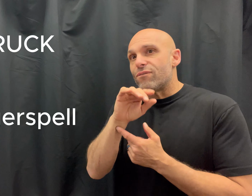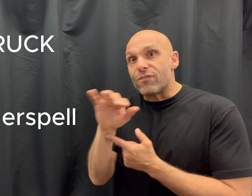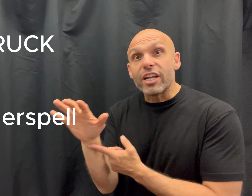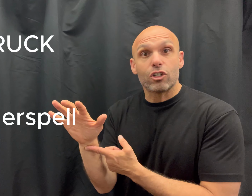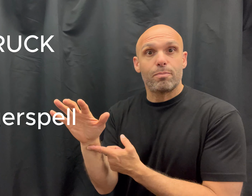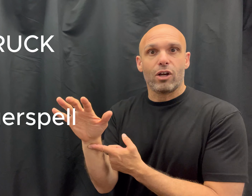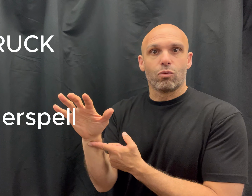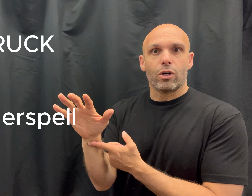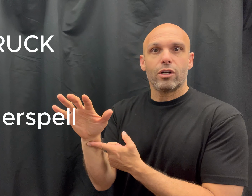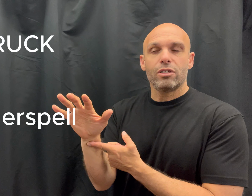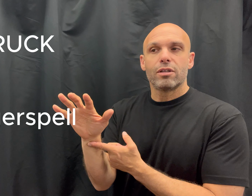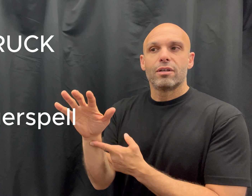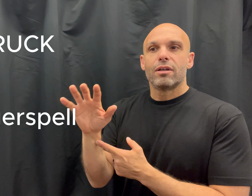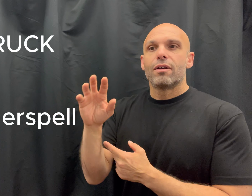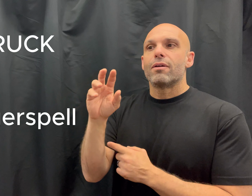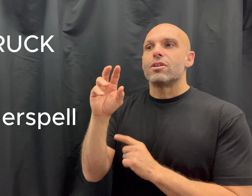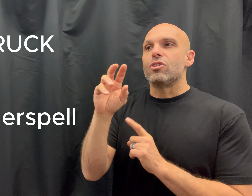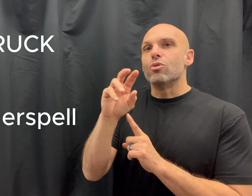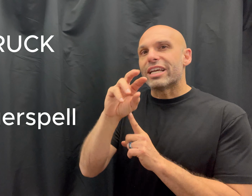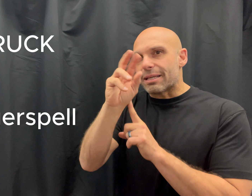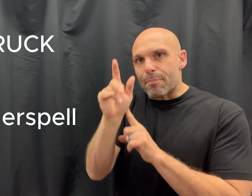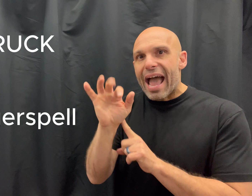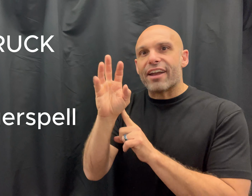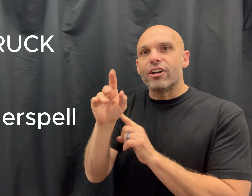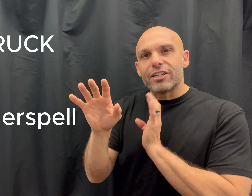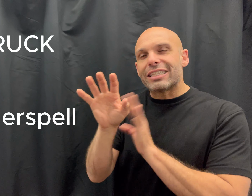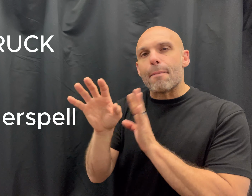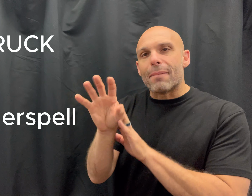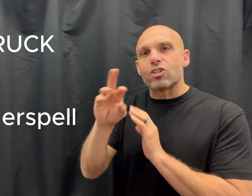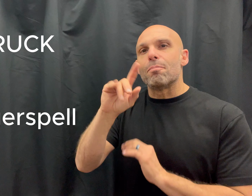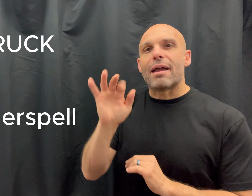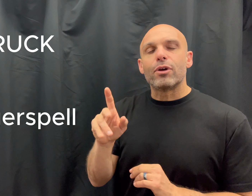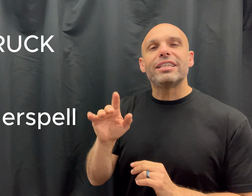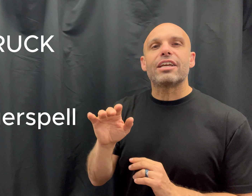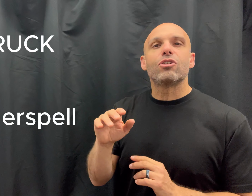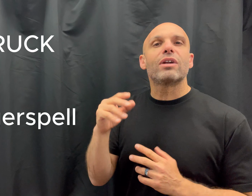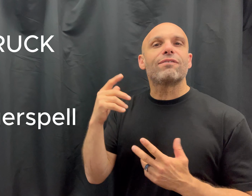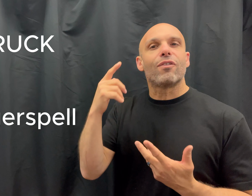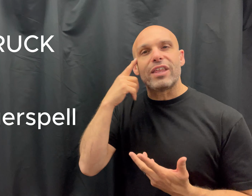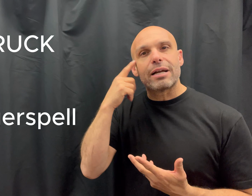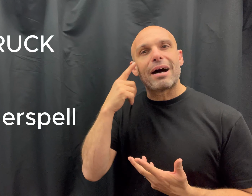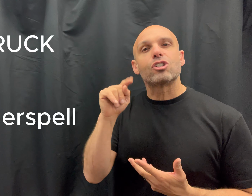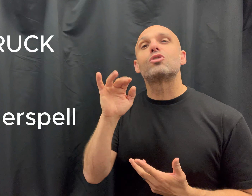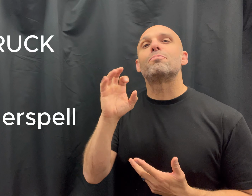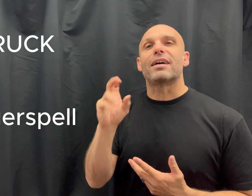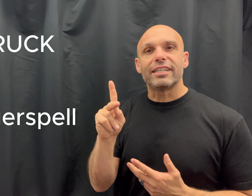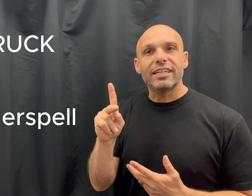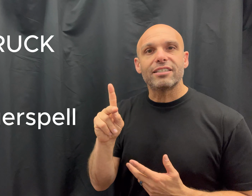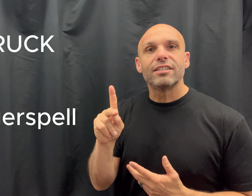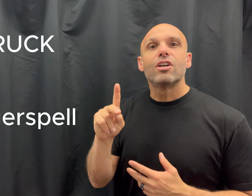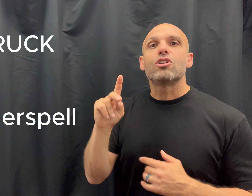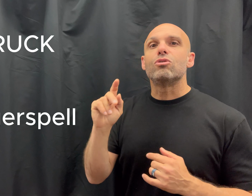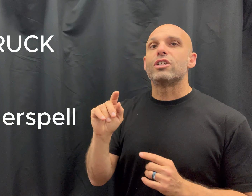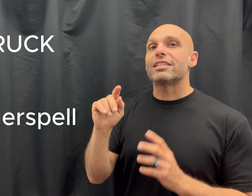finger spelled words, you get the pattern, you get that muscle memory that you don't have to think about spelling it. That